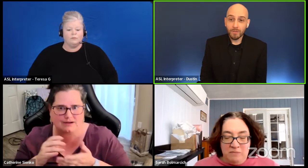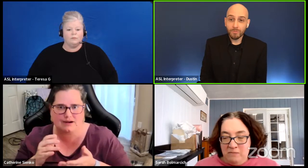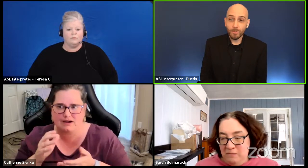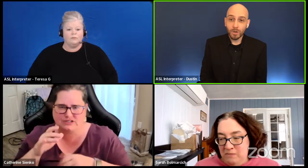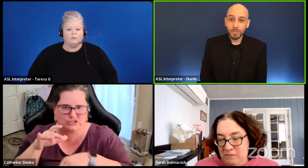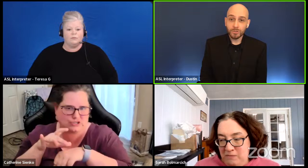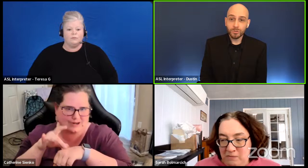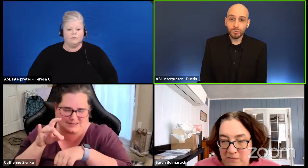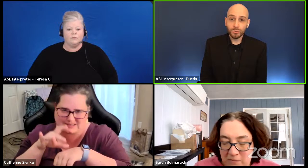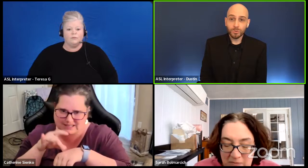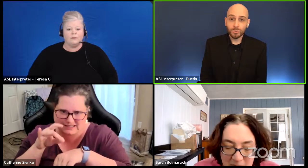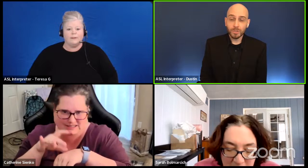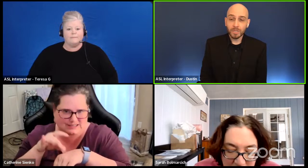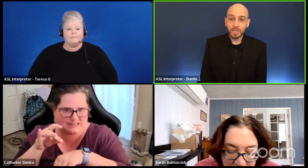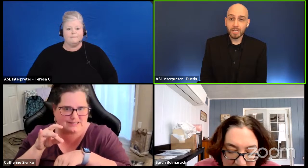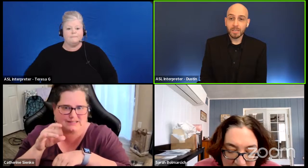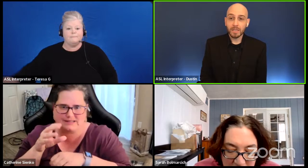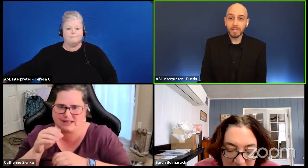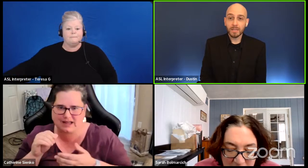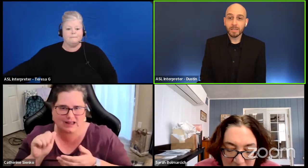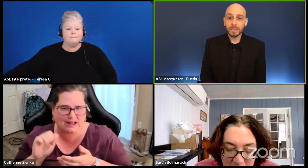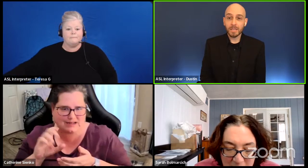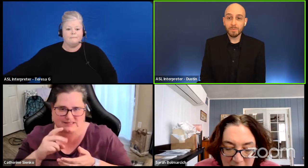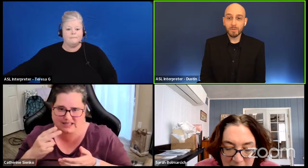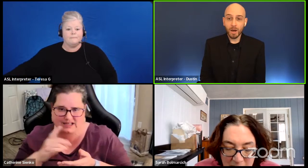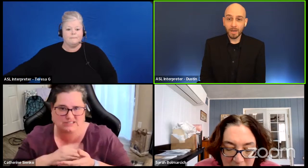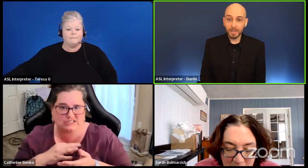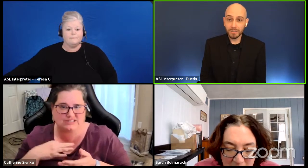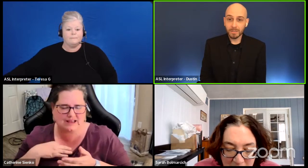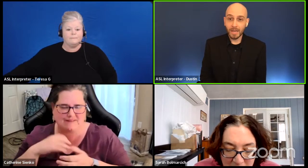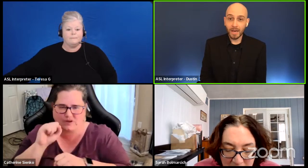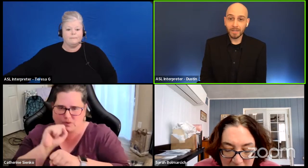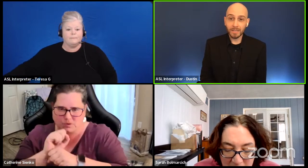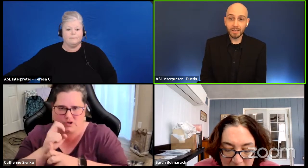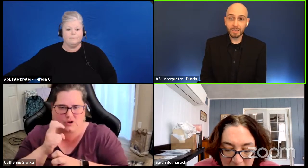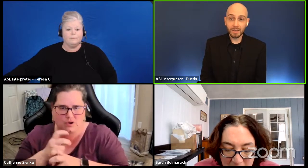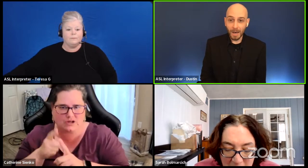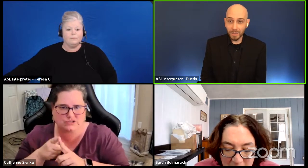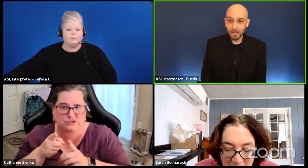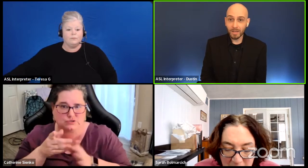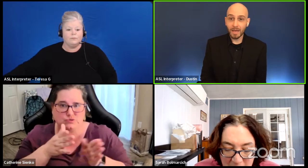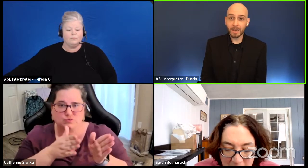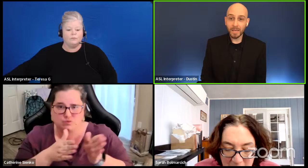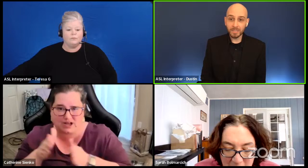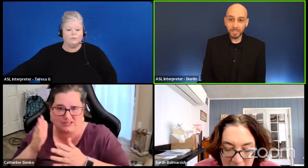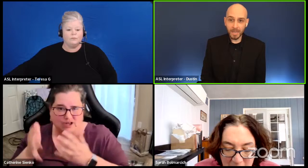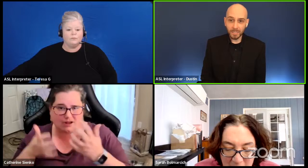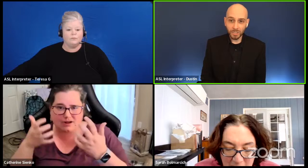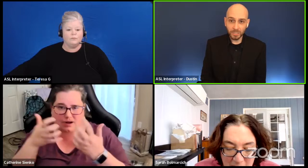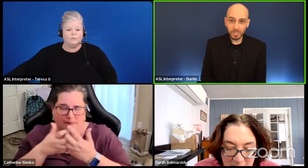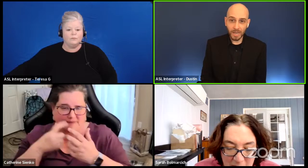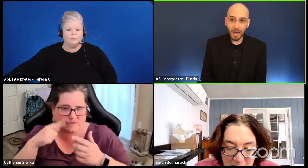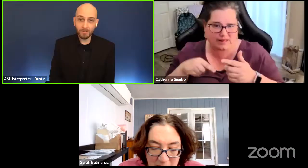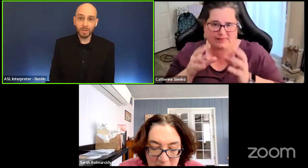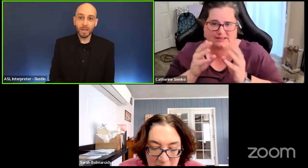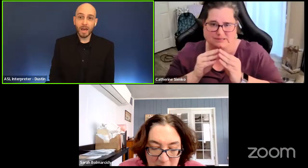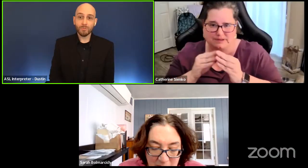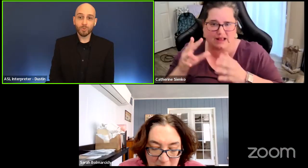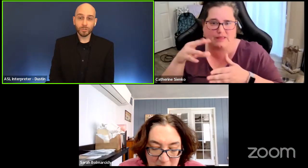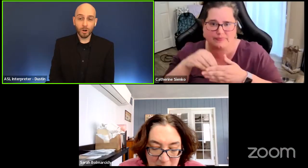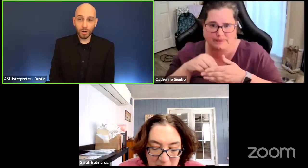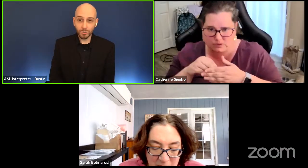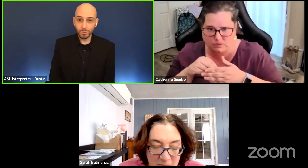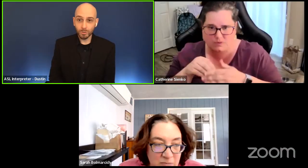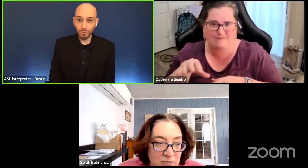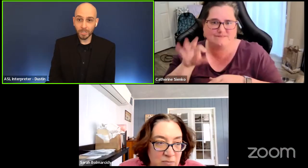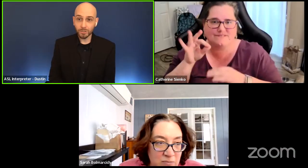I want everyone to keep in mind that Kyla and ACDHH staff